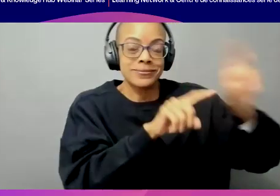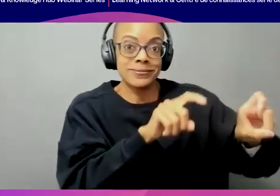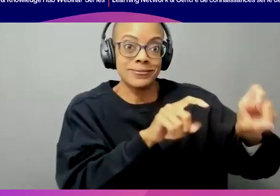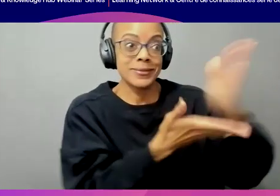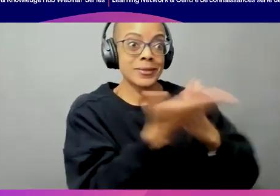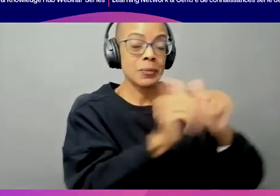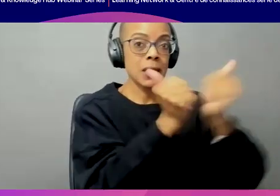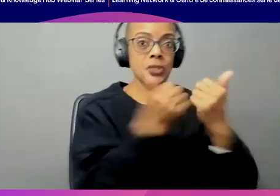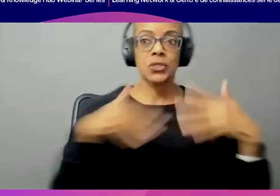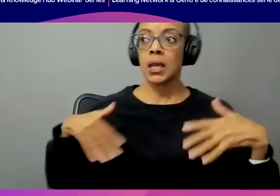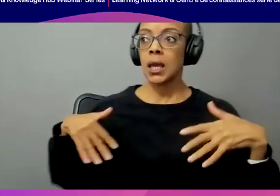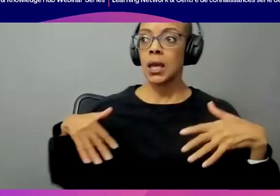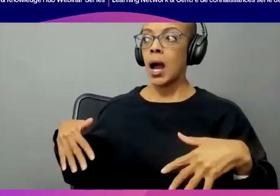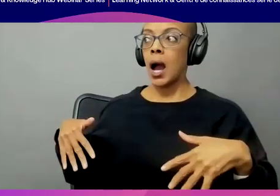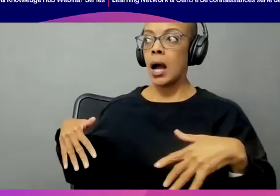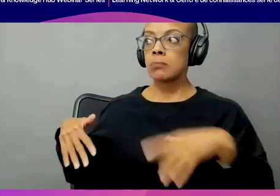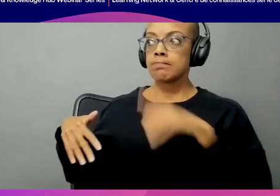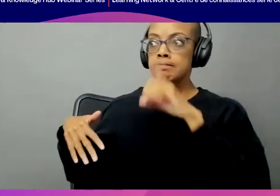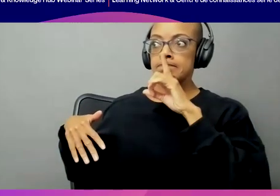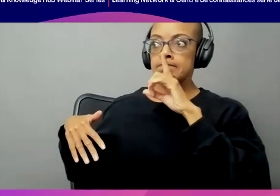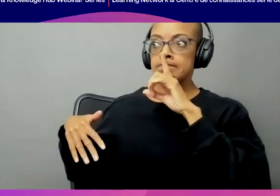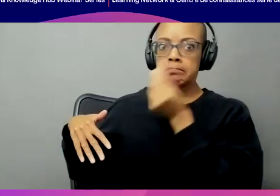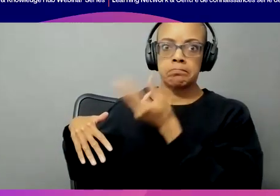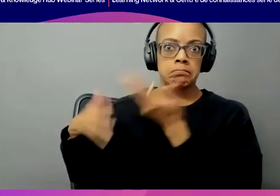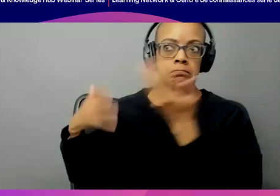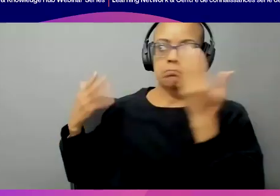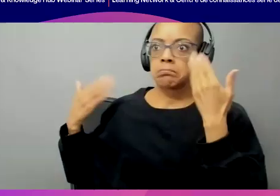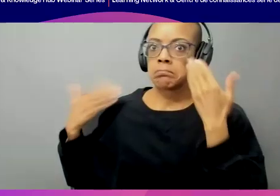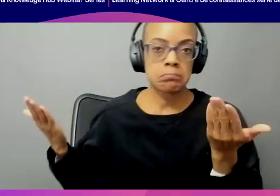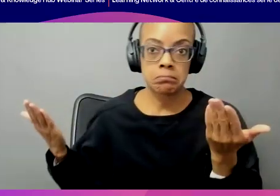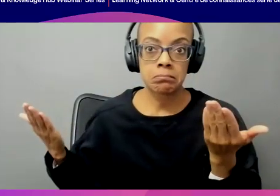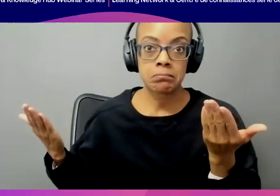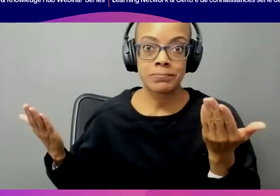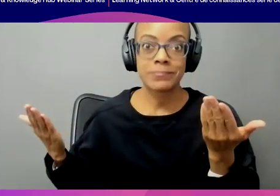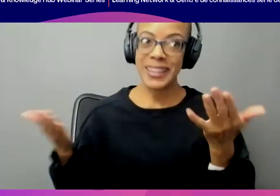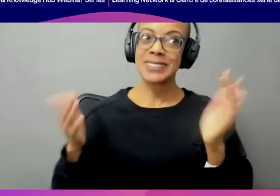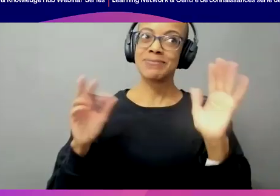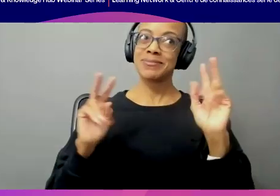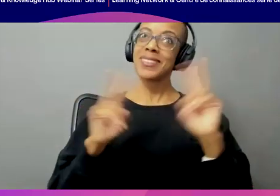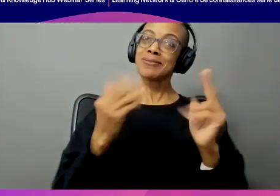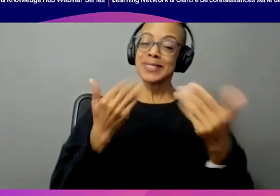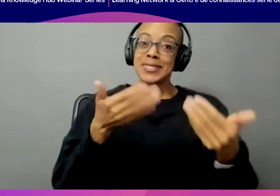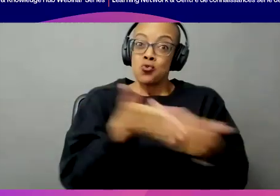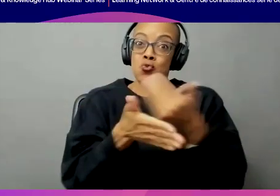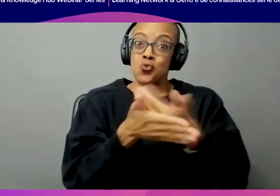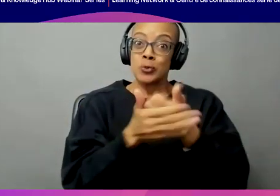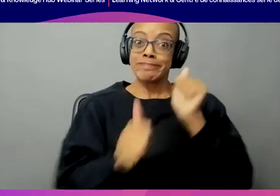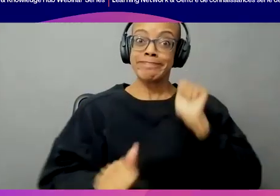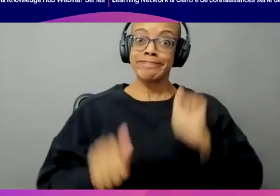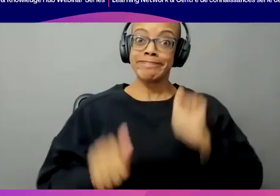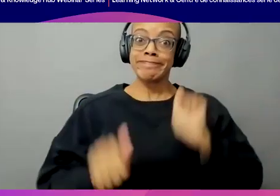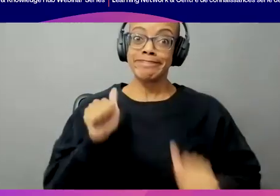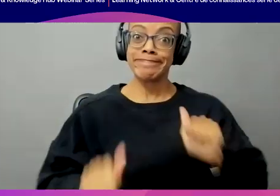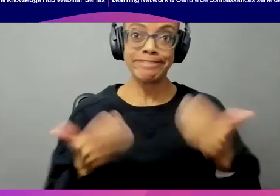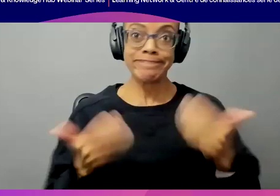the agencies that we are dealing with. And in other cases, less new territory because they have done other virtual social support